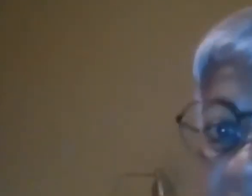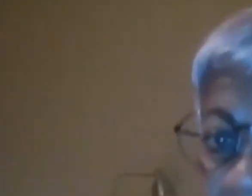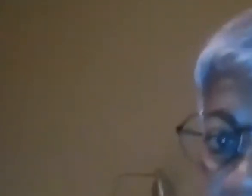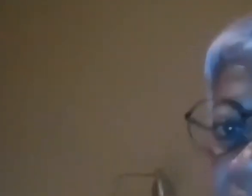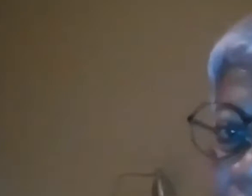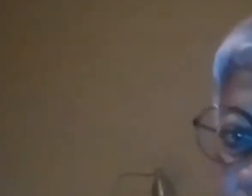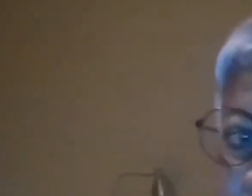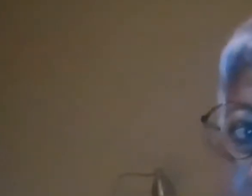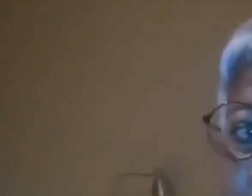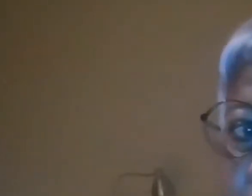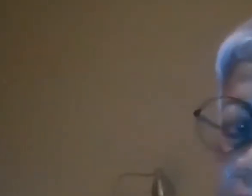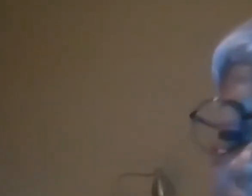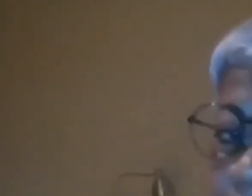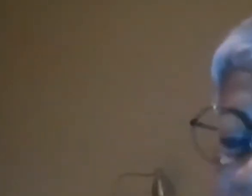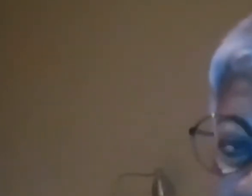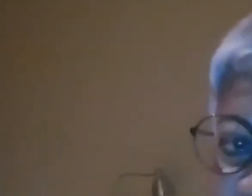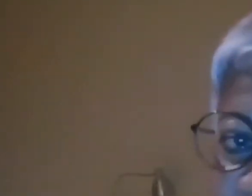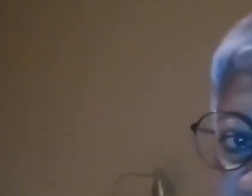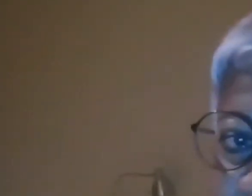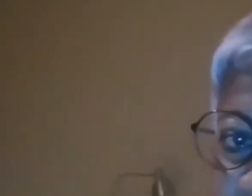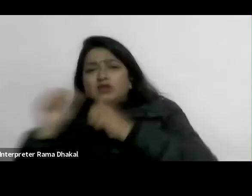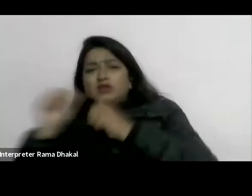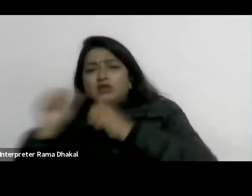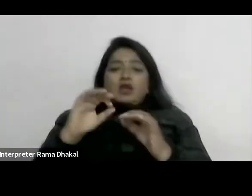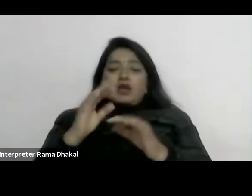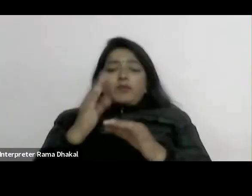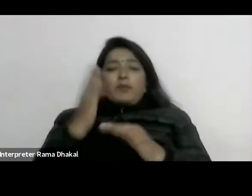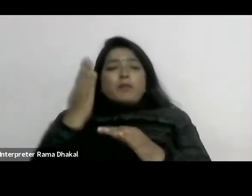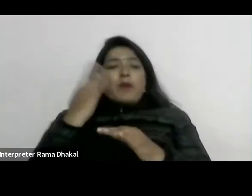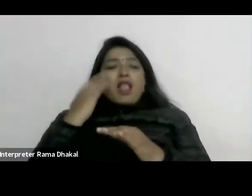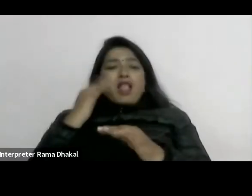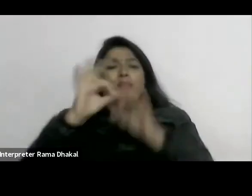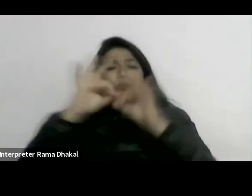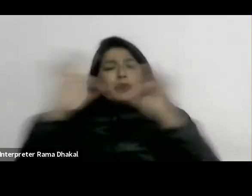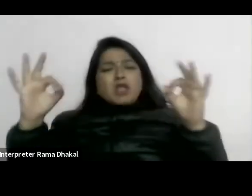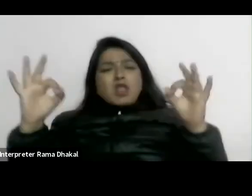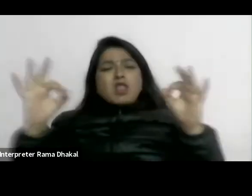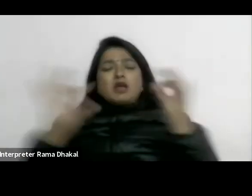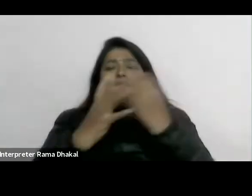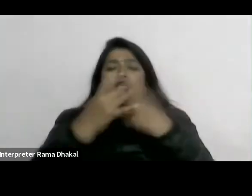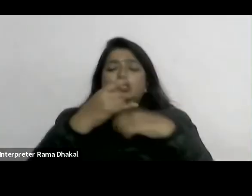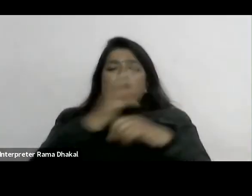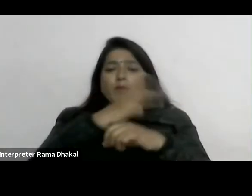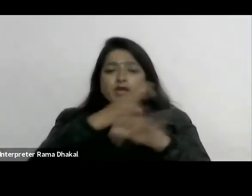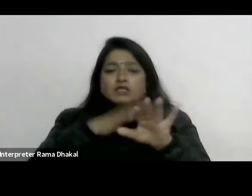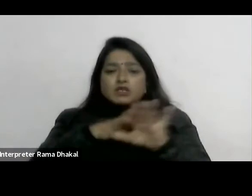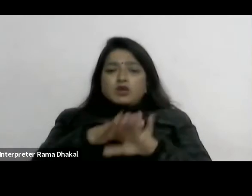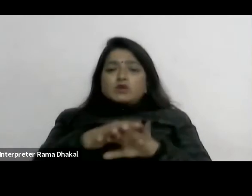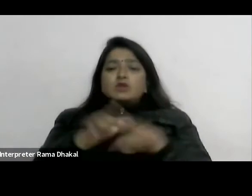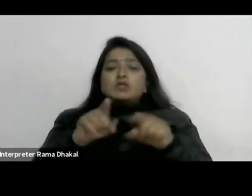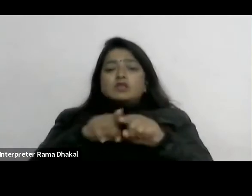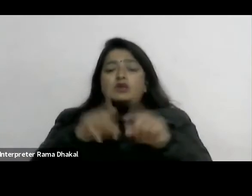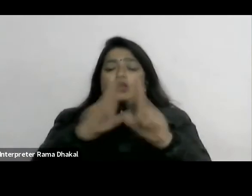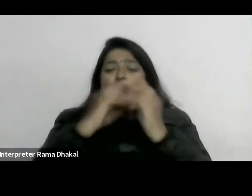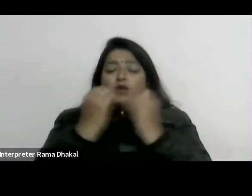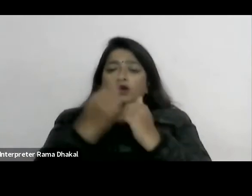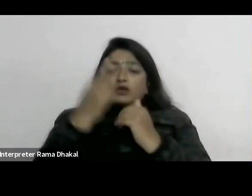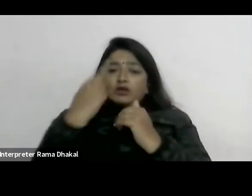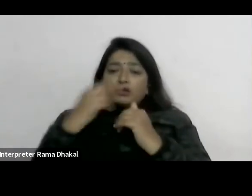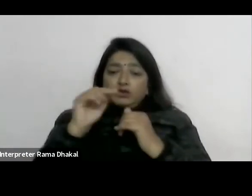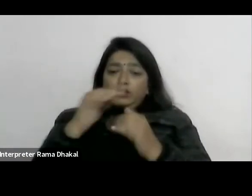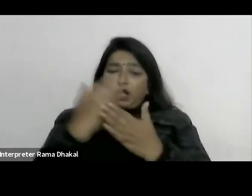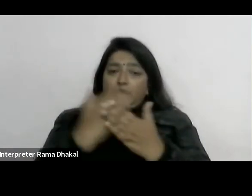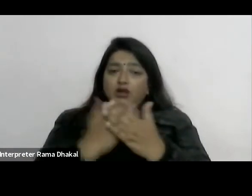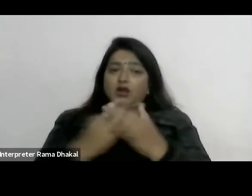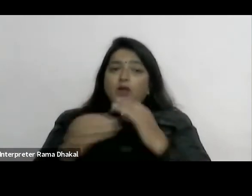the lived experience of women from different countries. Several committee members themselves have been part of this program, and